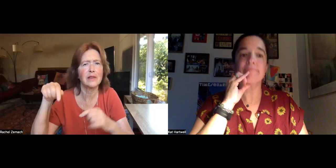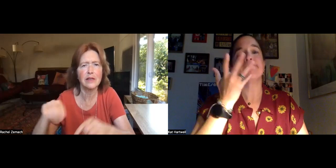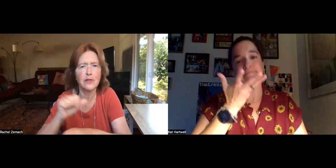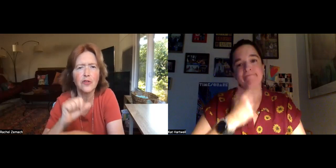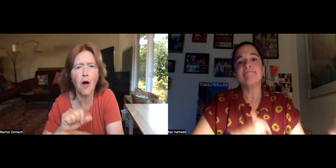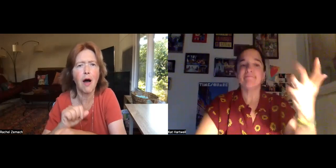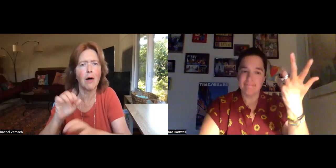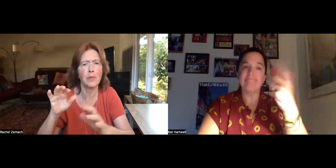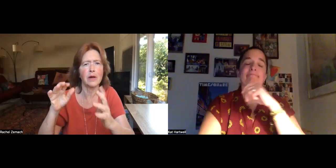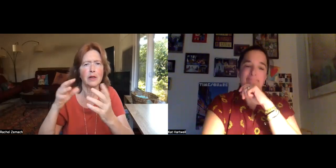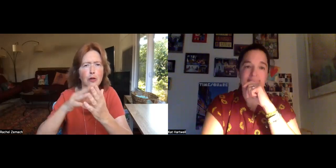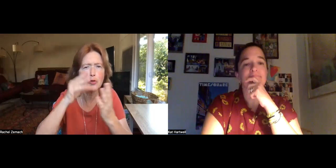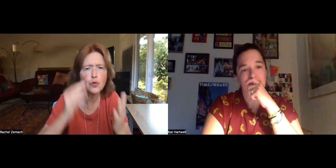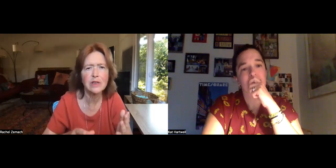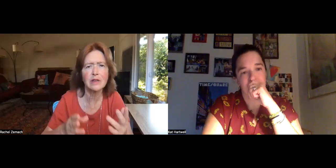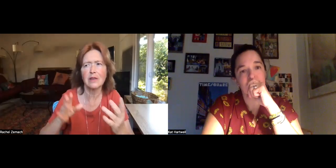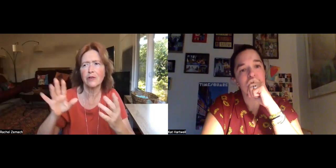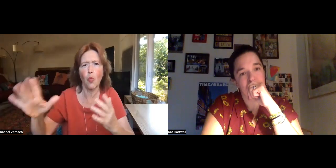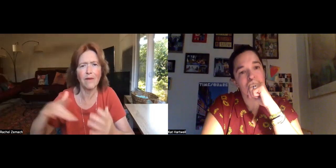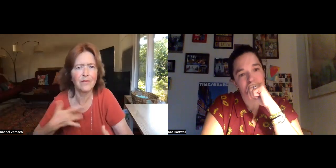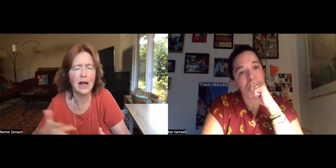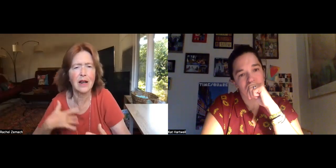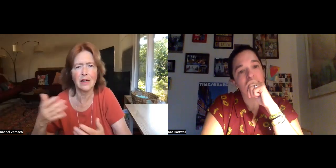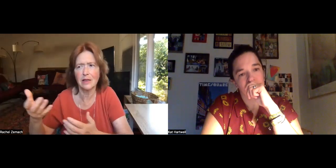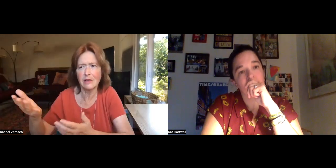the job, student, more feeling,